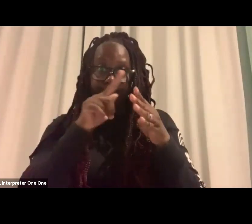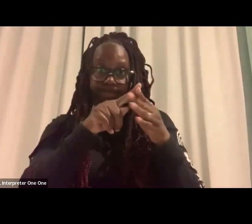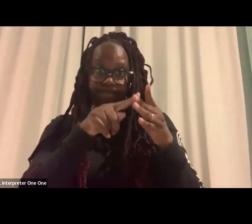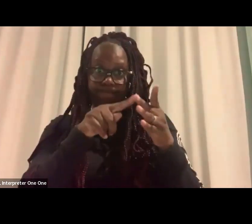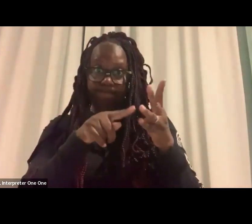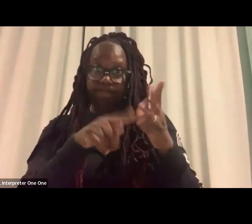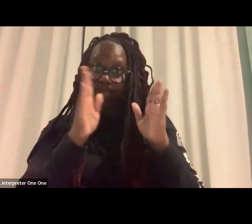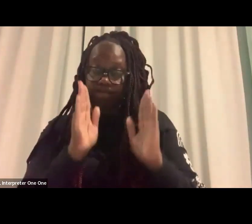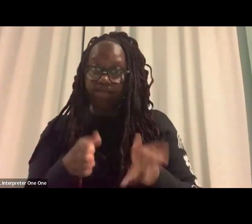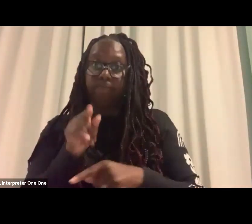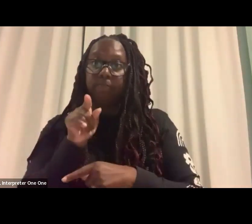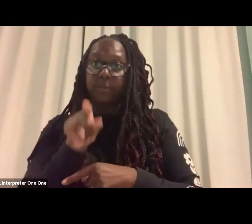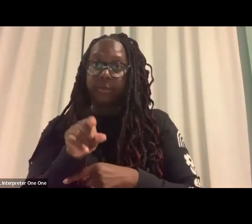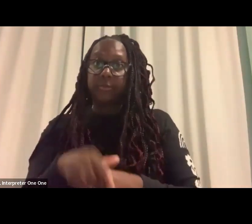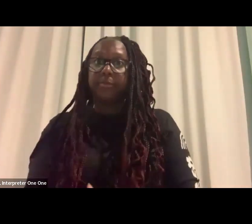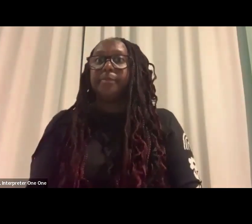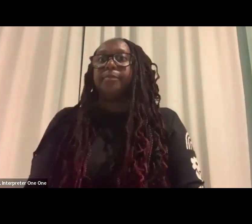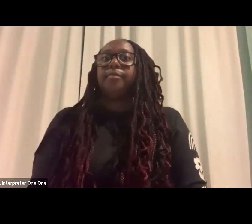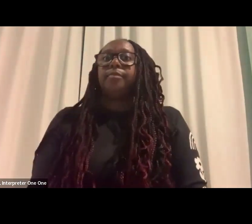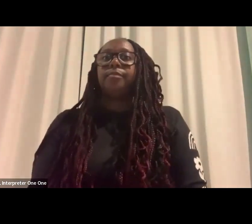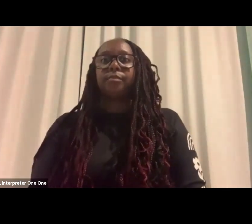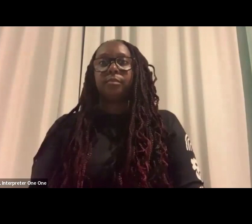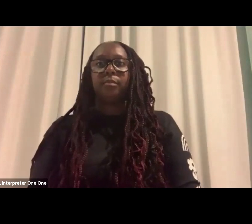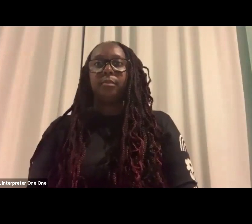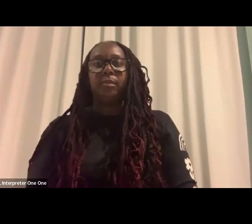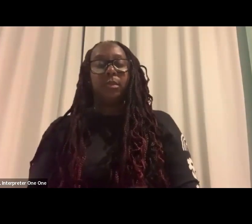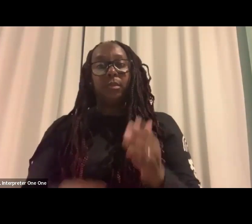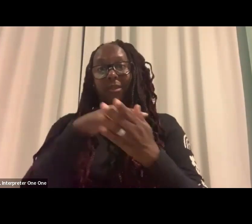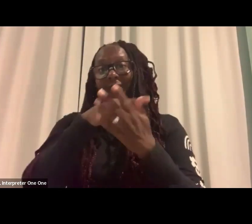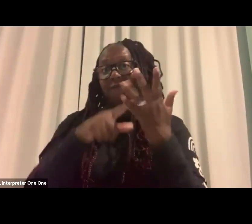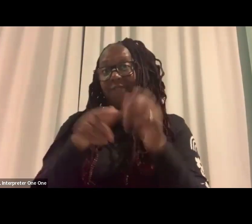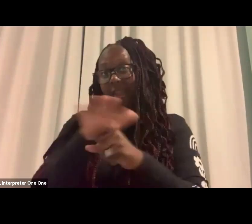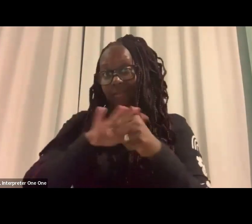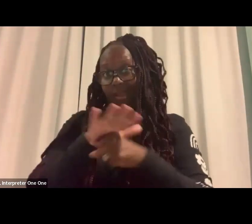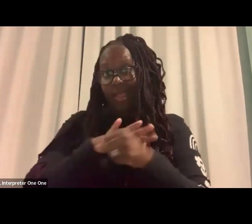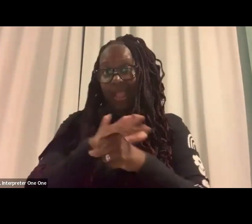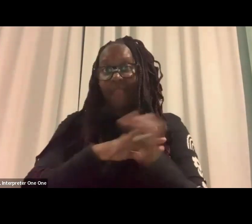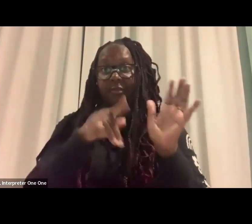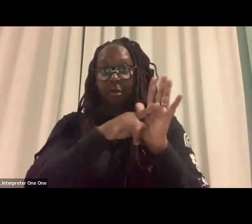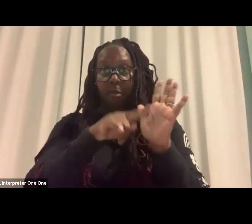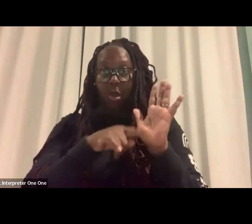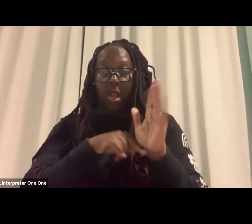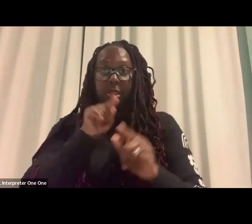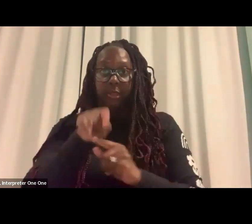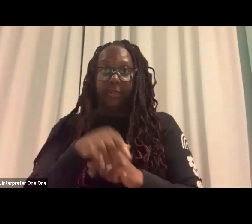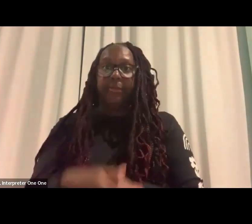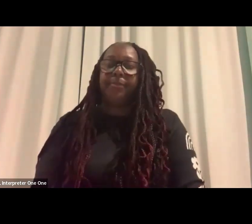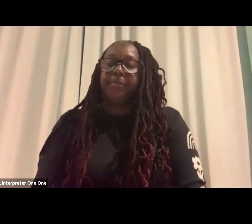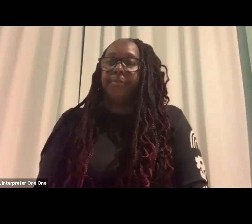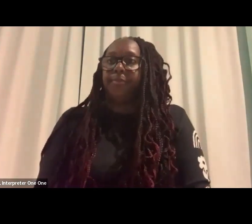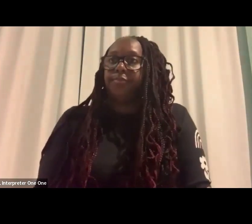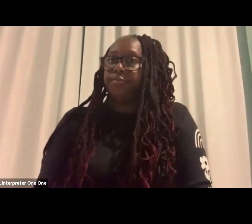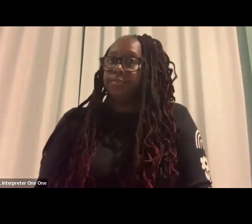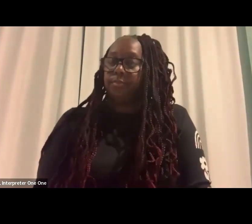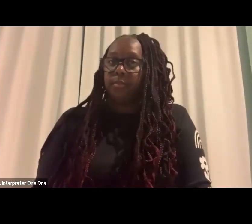high-level overview of this module. So in this module, we're looking at 5 considerations for policy impact assessment from a well-being economy